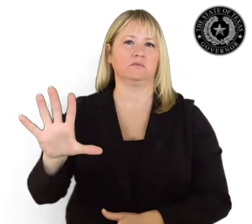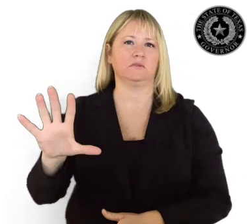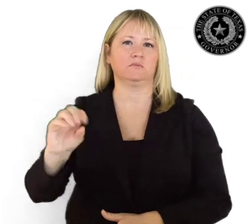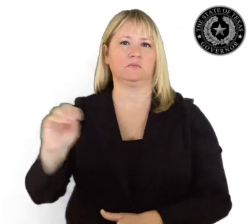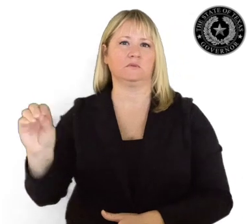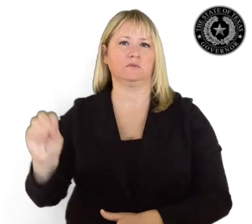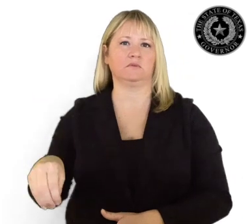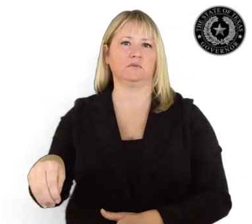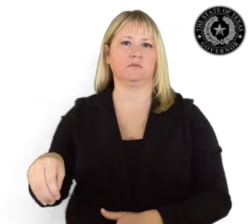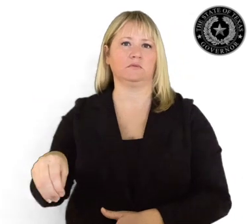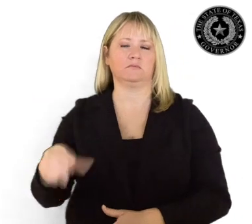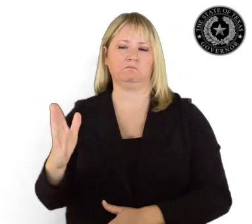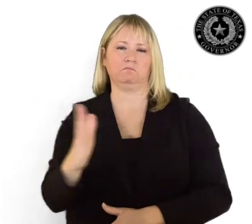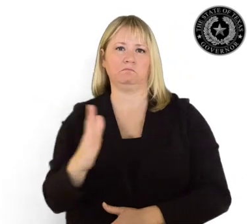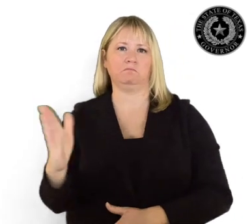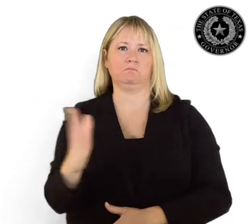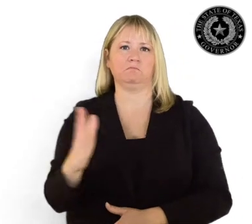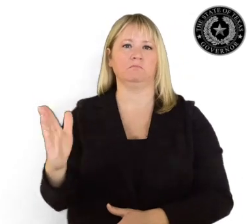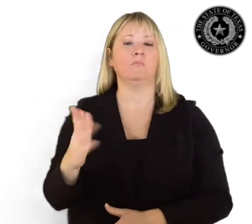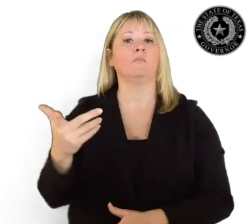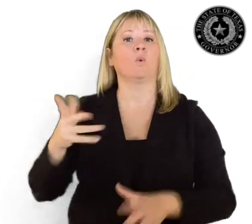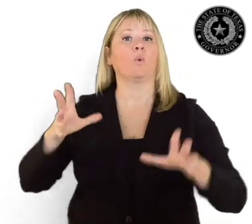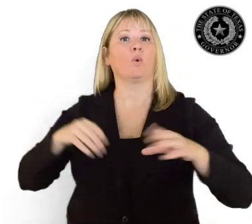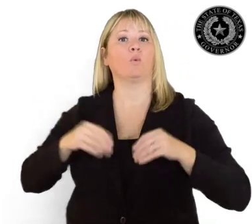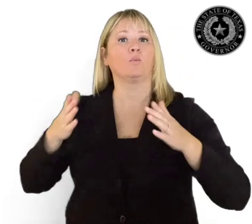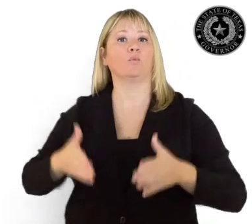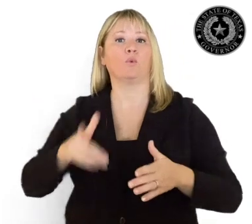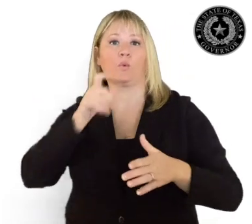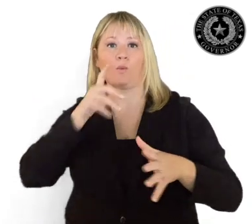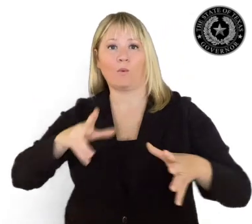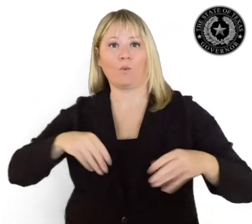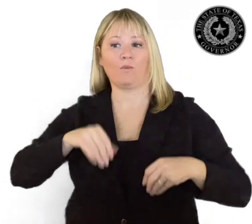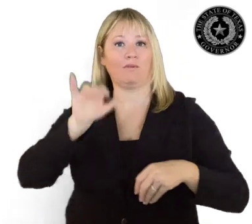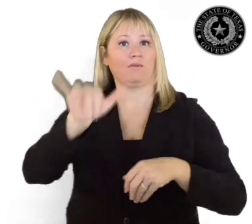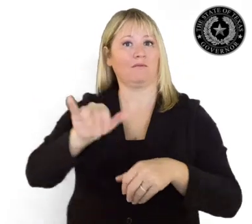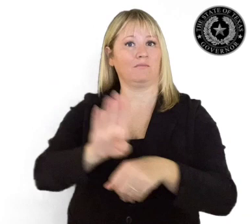applicable of the normal operating limits as determined by the owner.